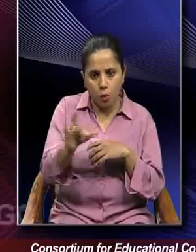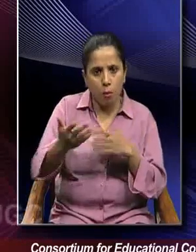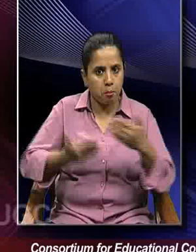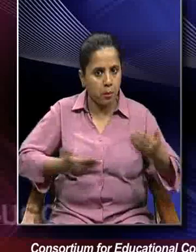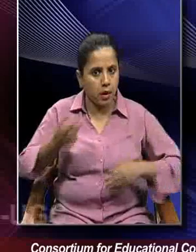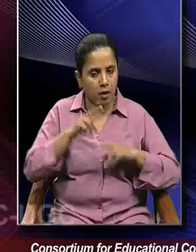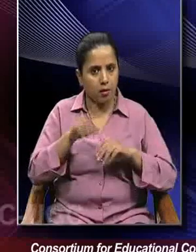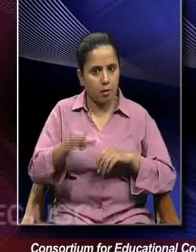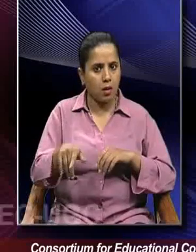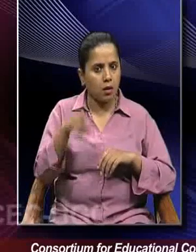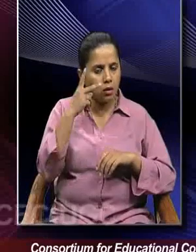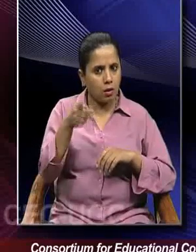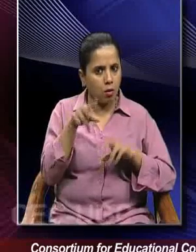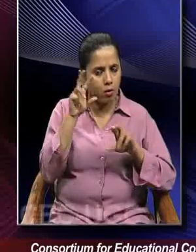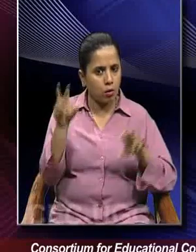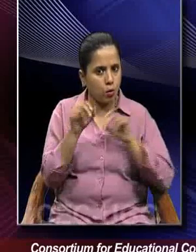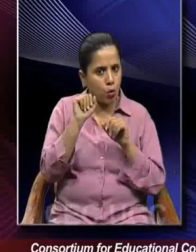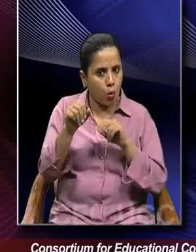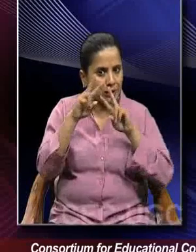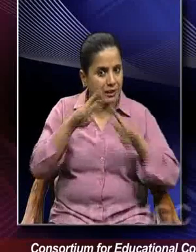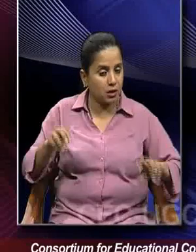have employed observation in their research study.